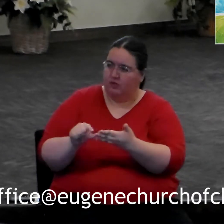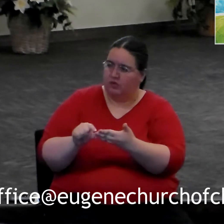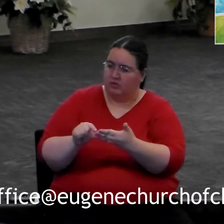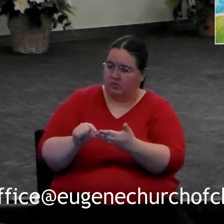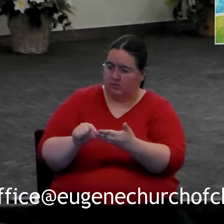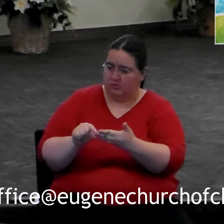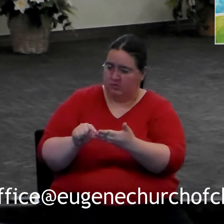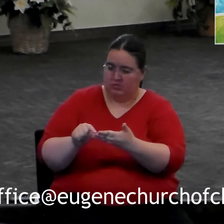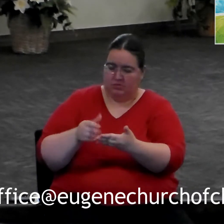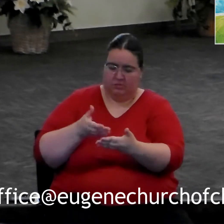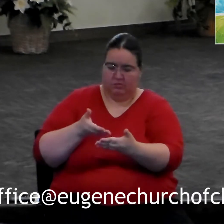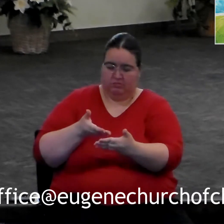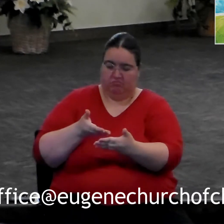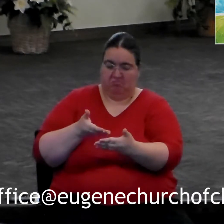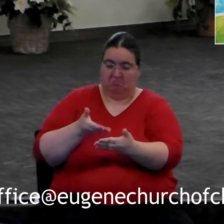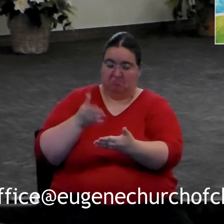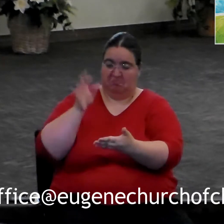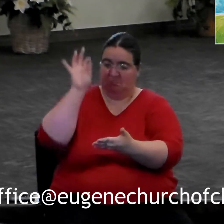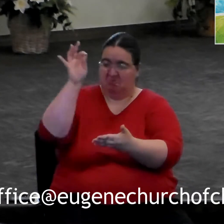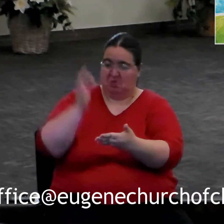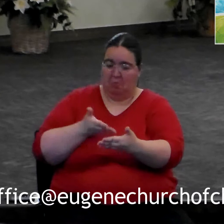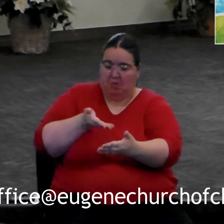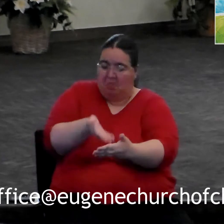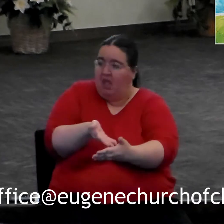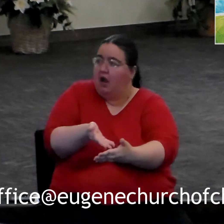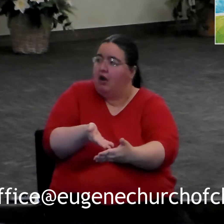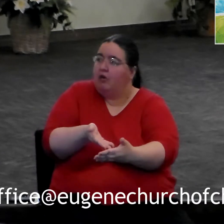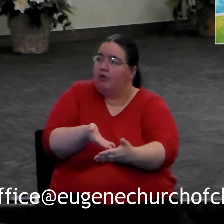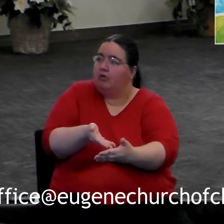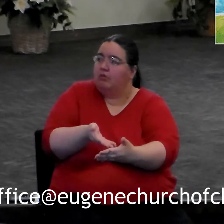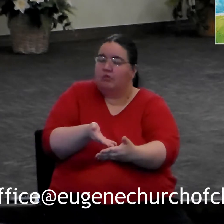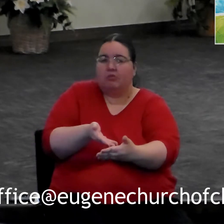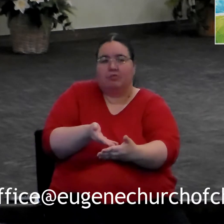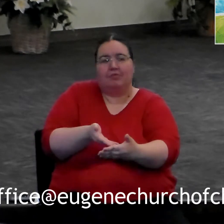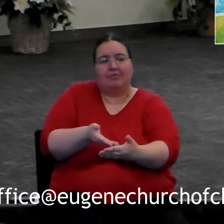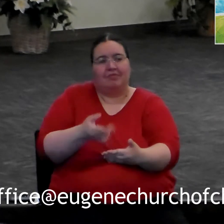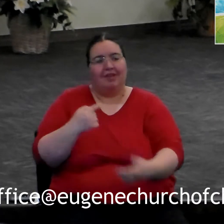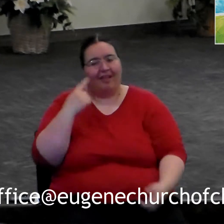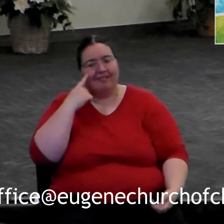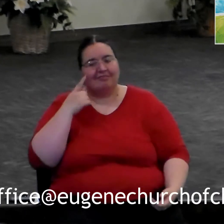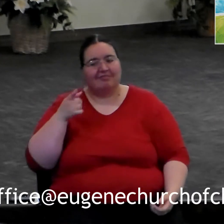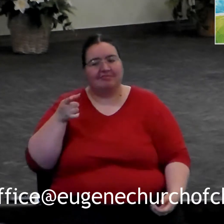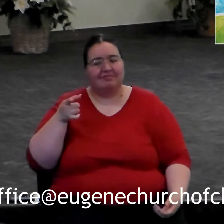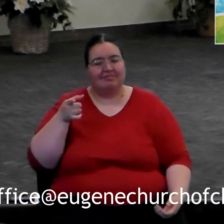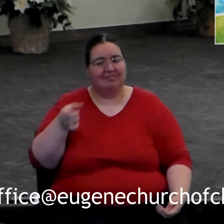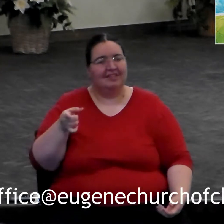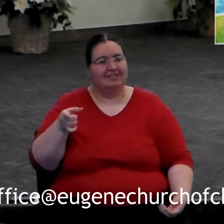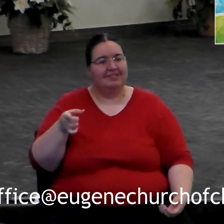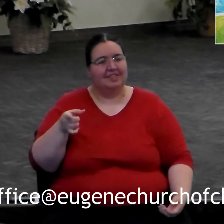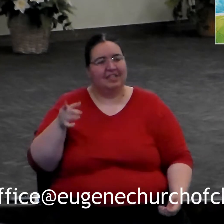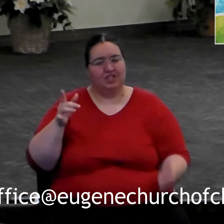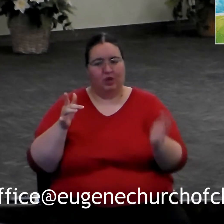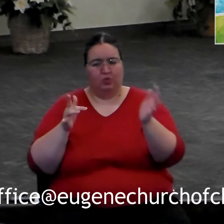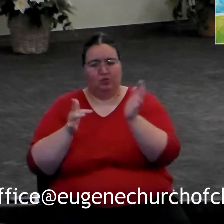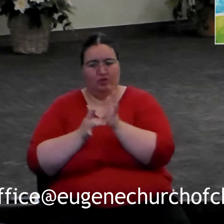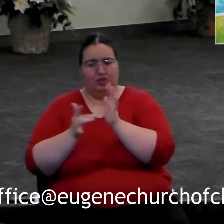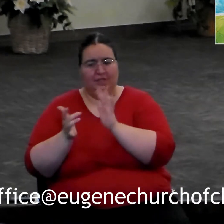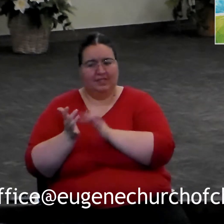And I think this is one of those places where we find that, where we find Jesus brings up this idea of discipleship and then tells us how it works, which is they